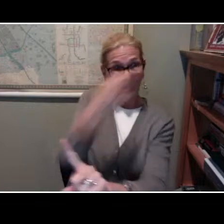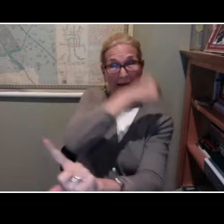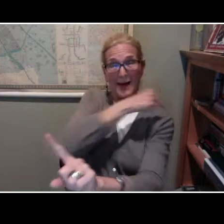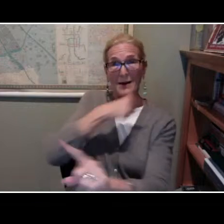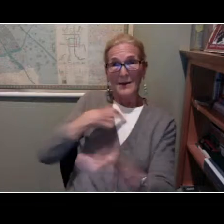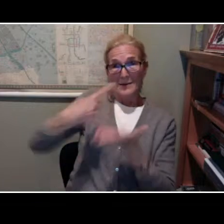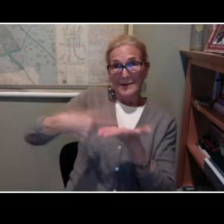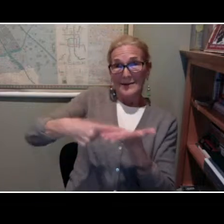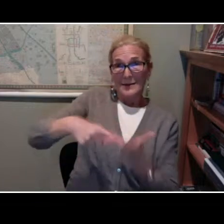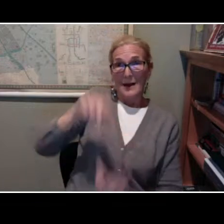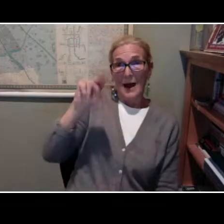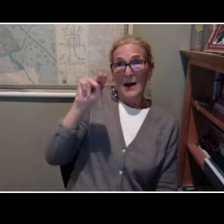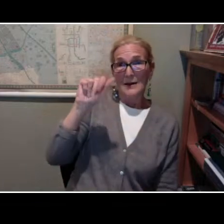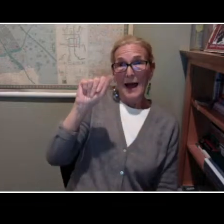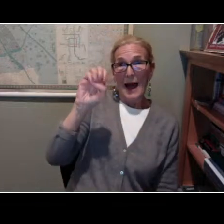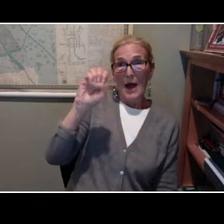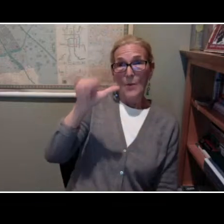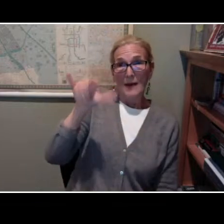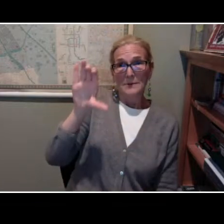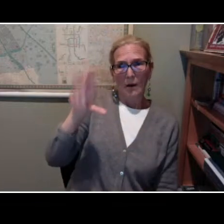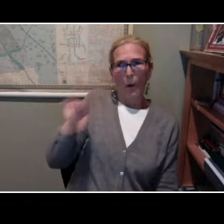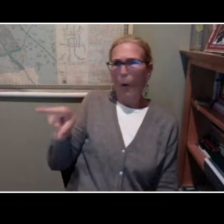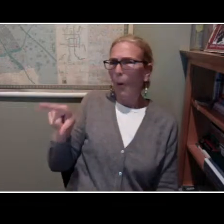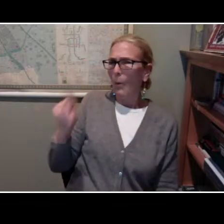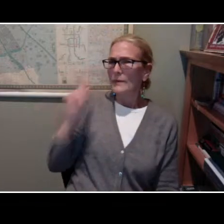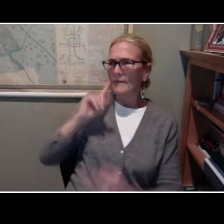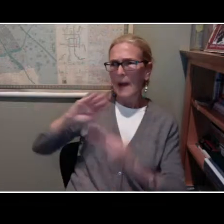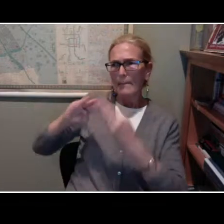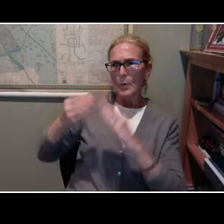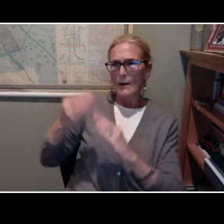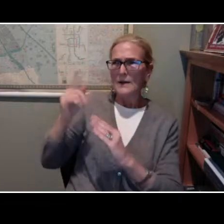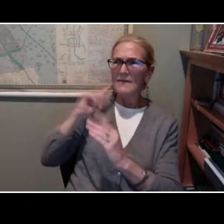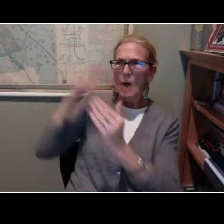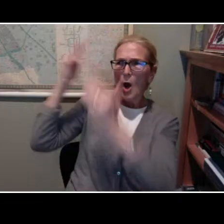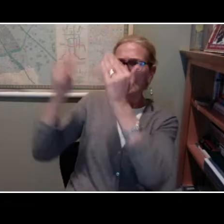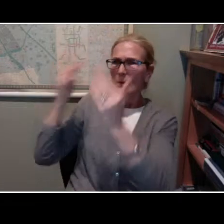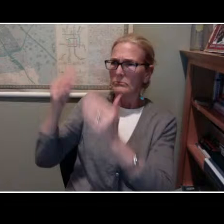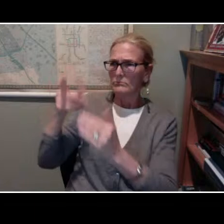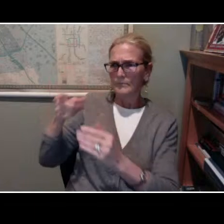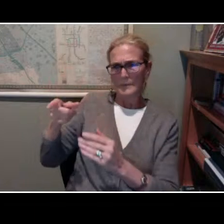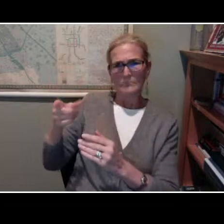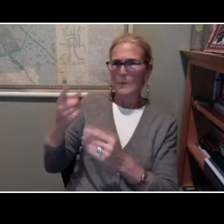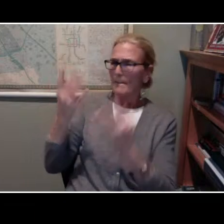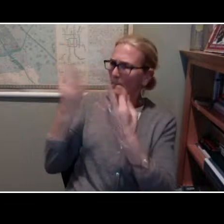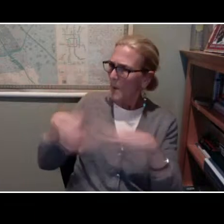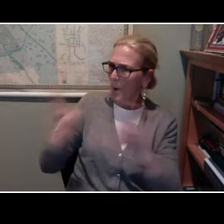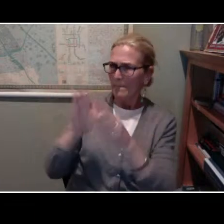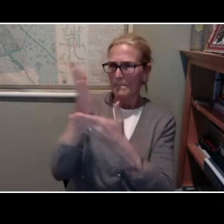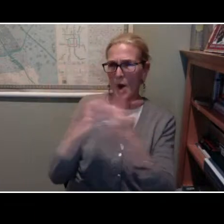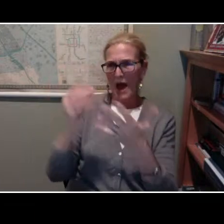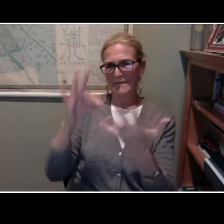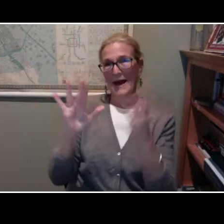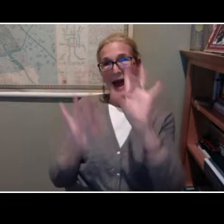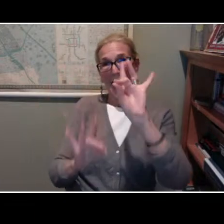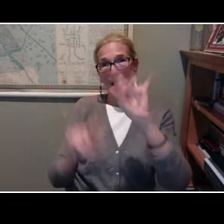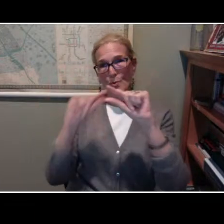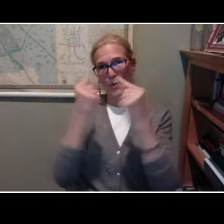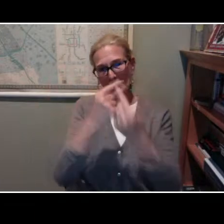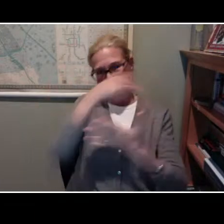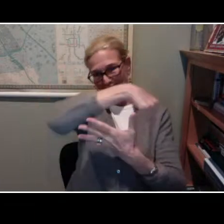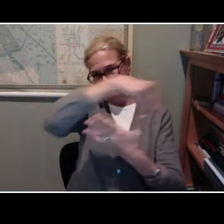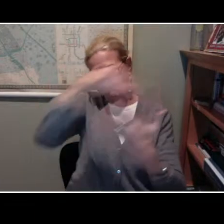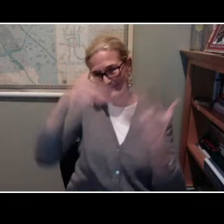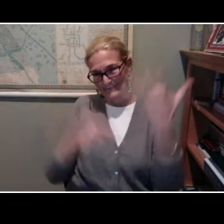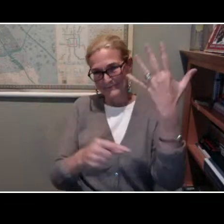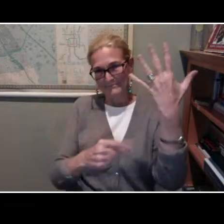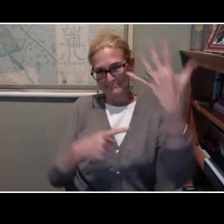their opinions on deaf adults and community members' importance in a program. If you remember, the